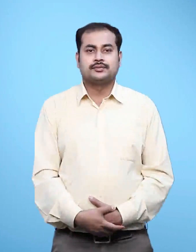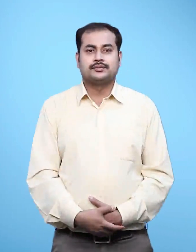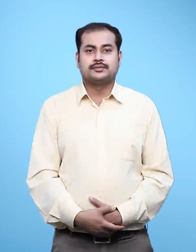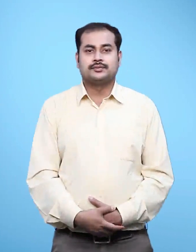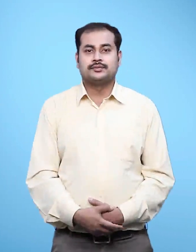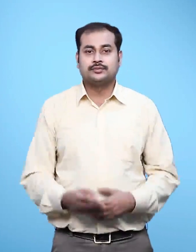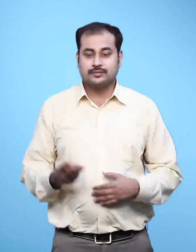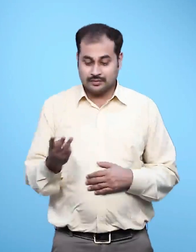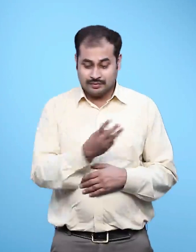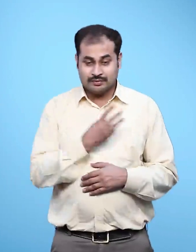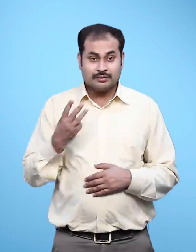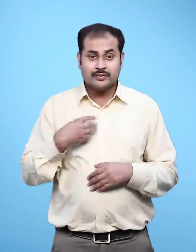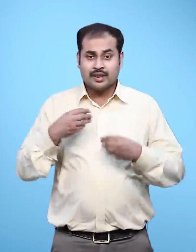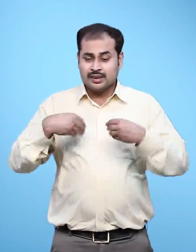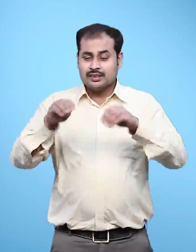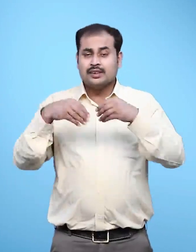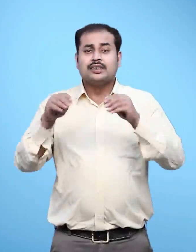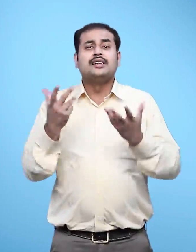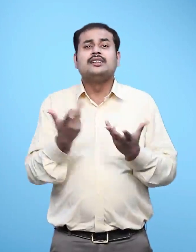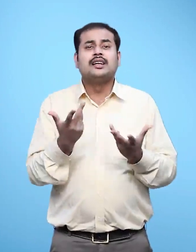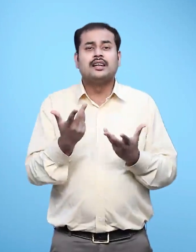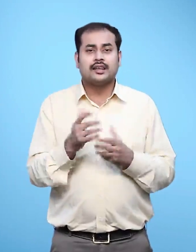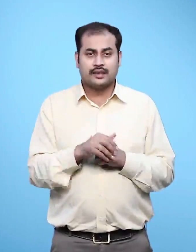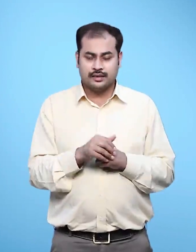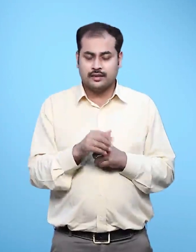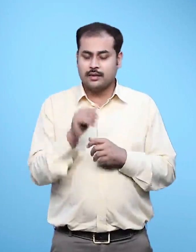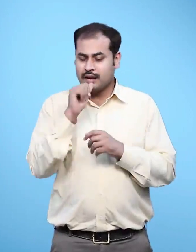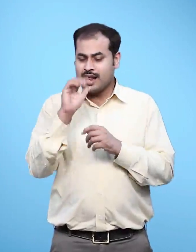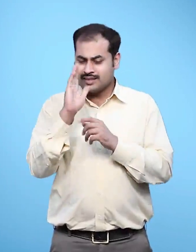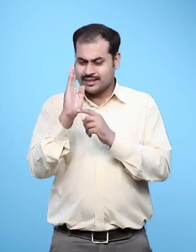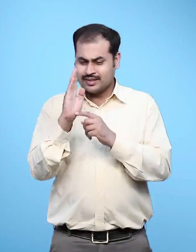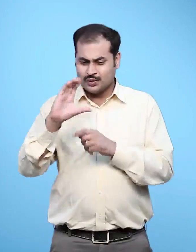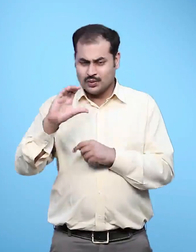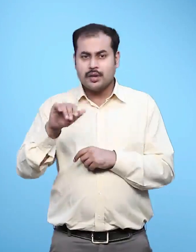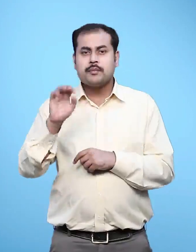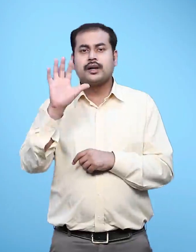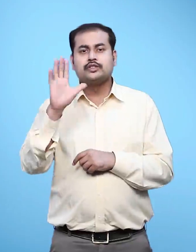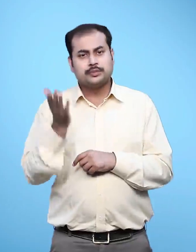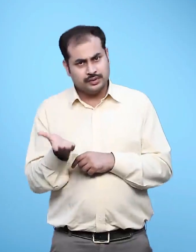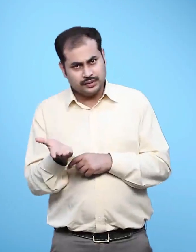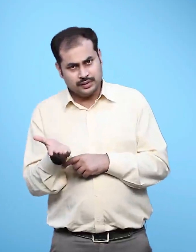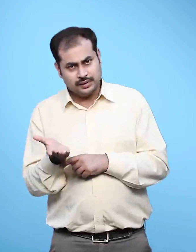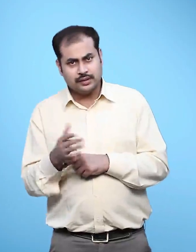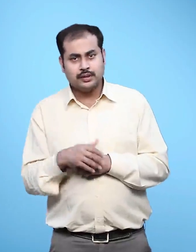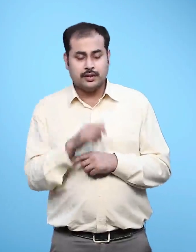They are selling one small glass for rupees 5 and one big glass for rupees 10.